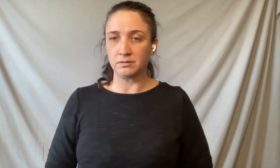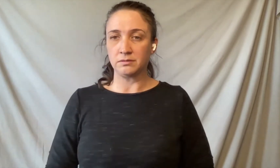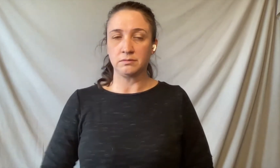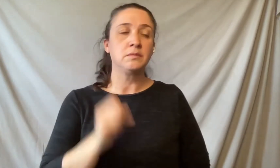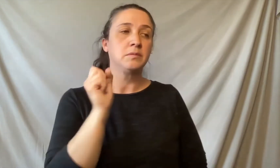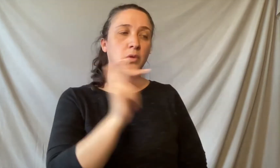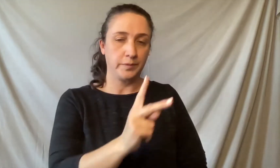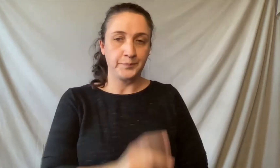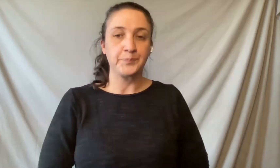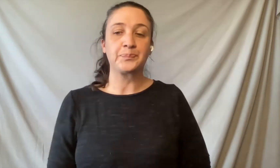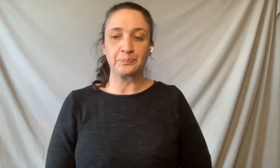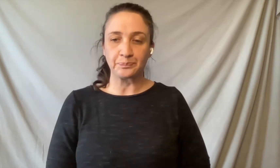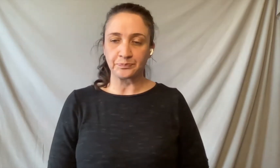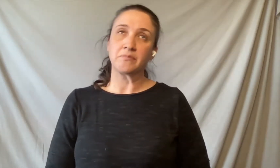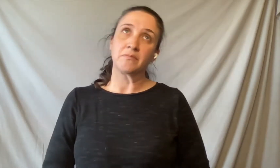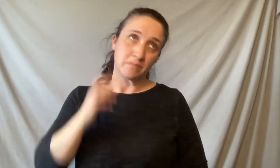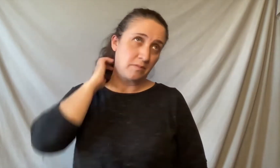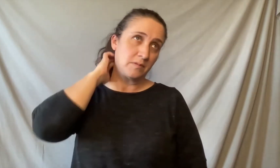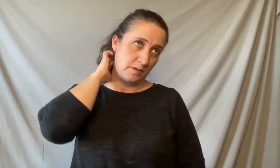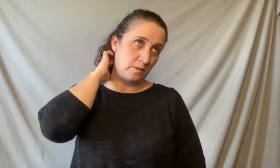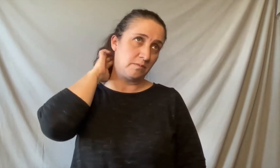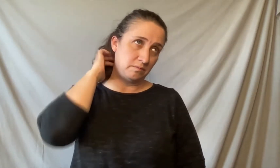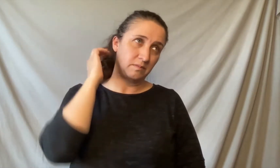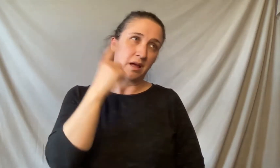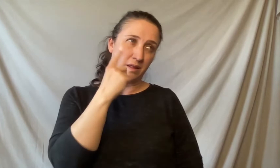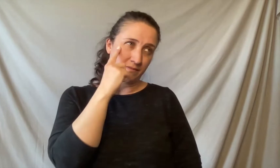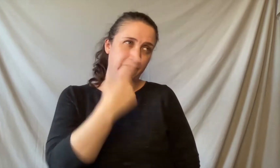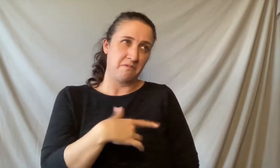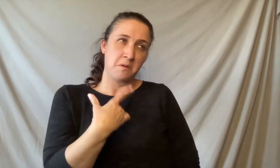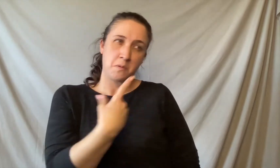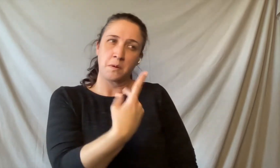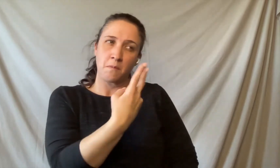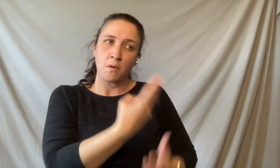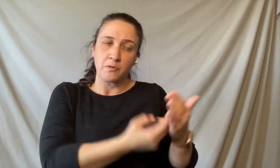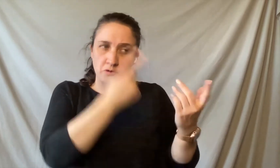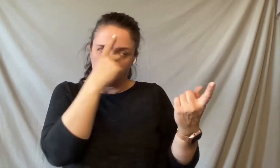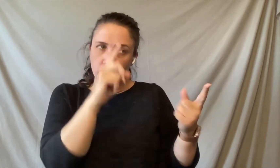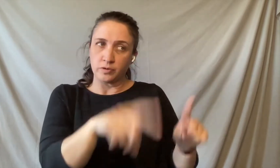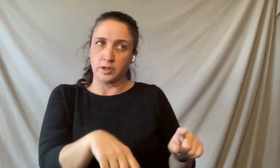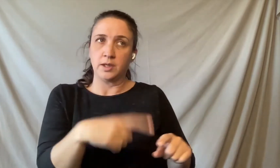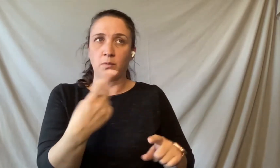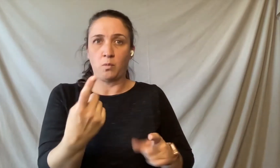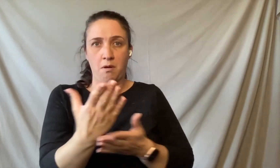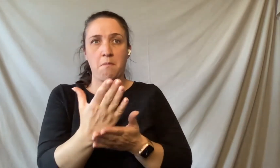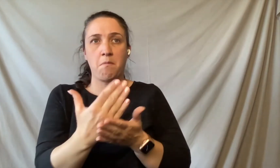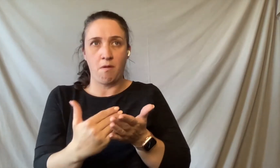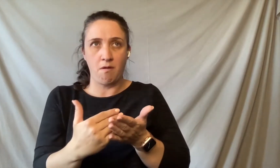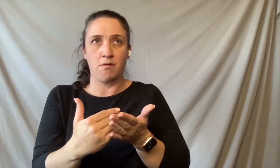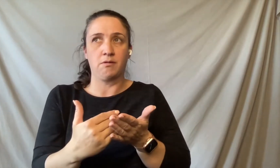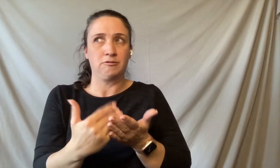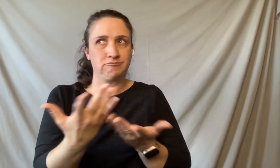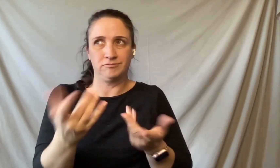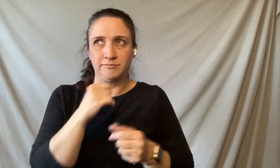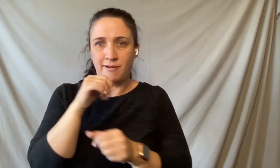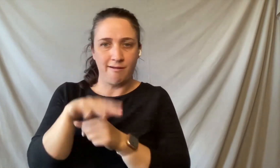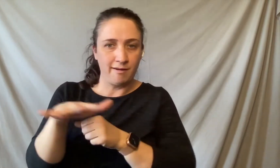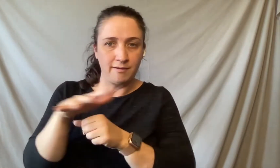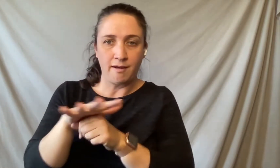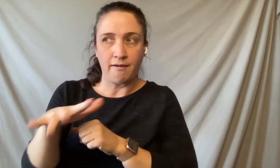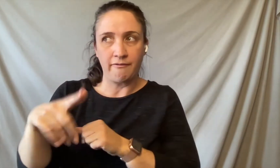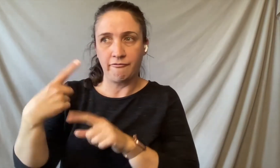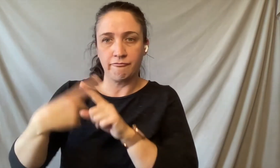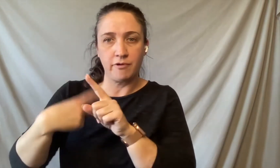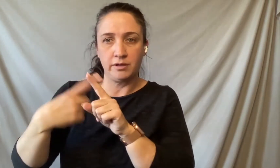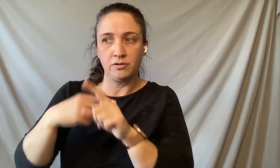Okay, so it sounds like I think we're sort of in agreement that part of the issue is lack of supply of rental units, and